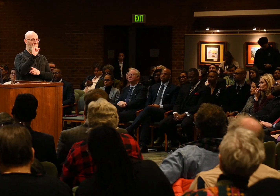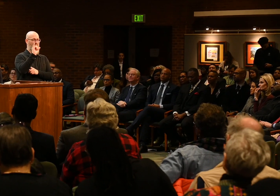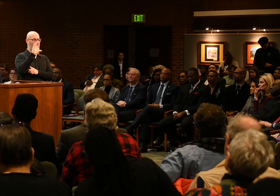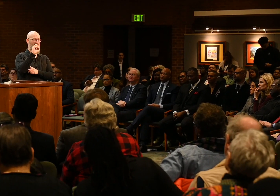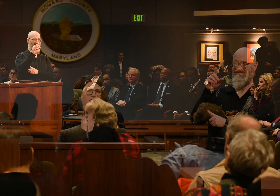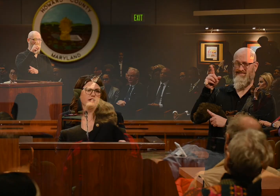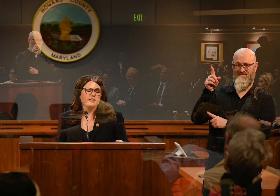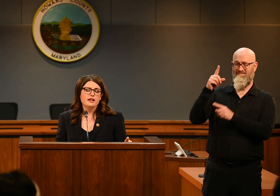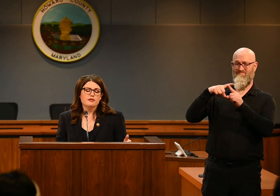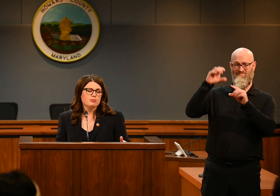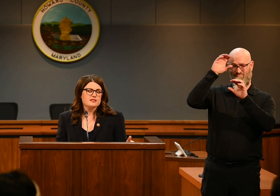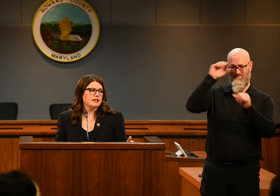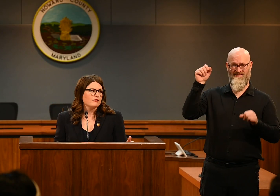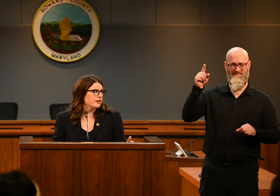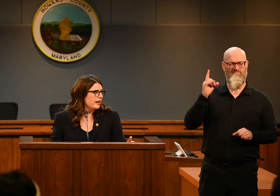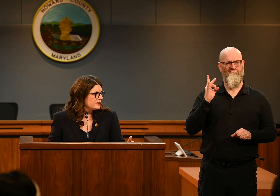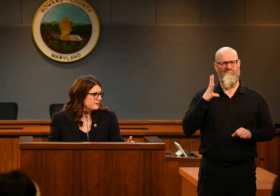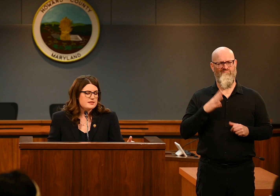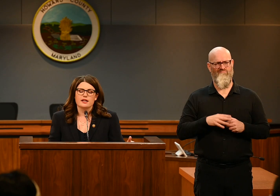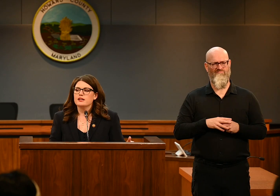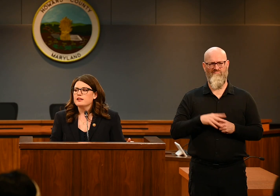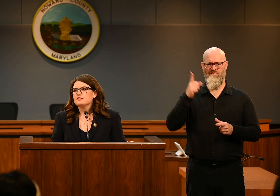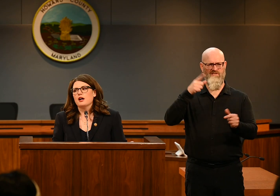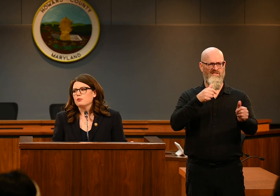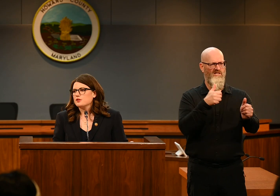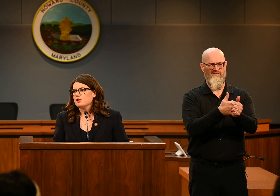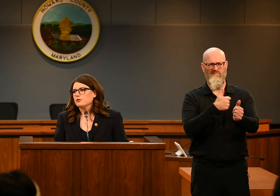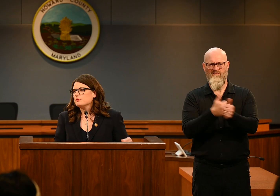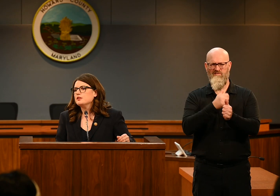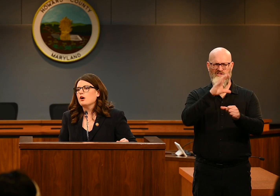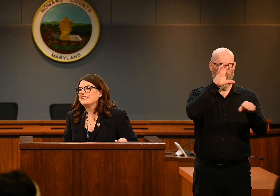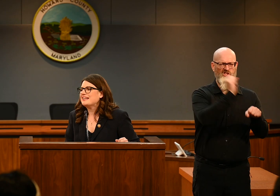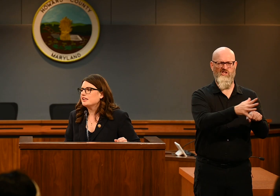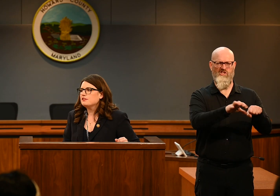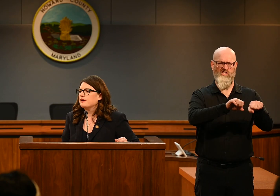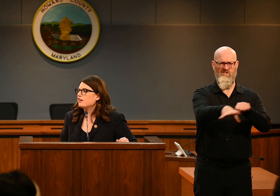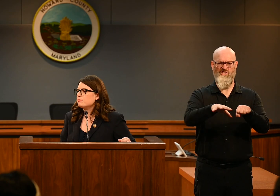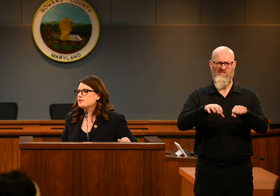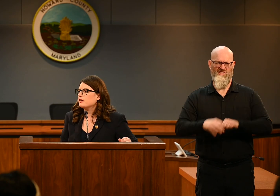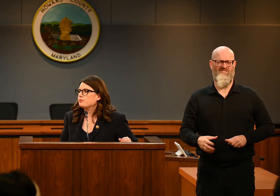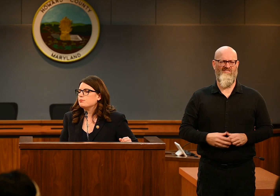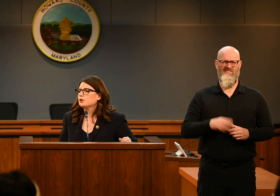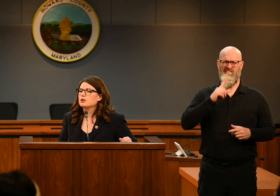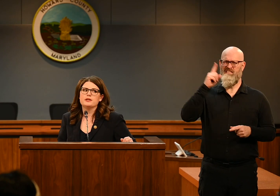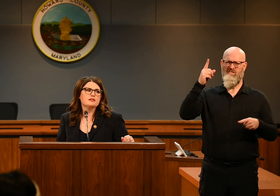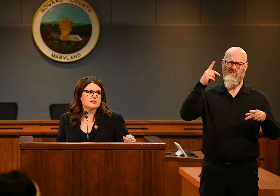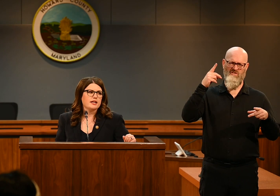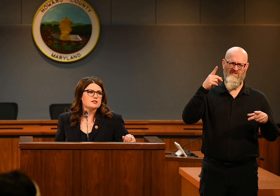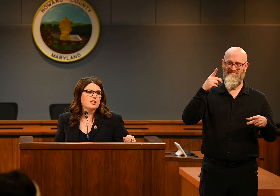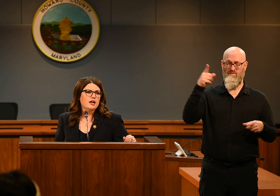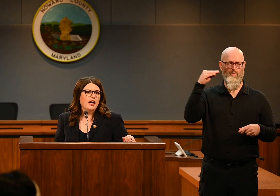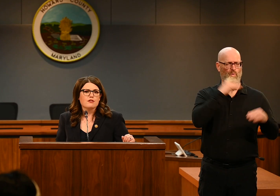They're after the cruelty. The president outright lied, it's been said. These are not the worst of the worst. We know that 95% of people who are